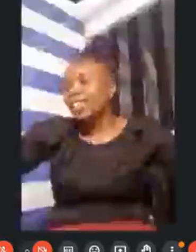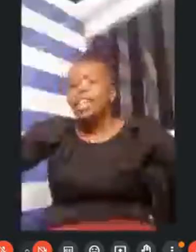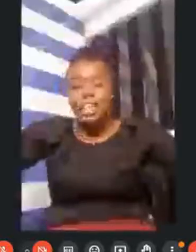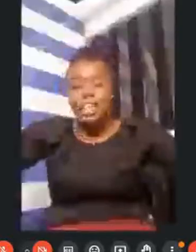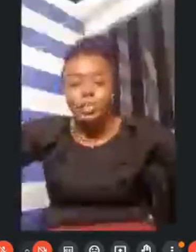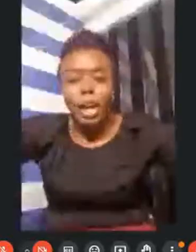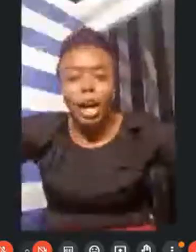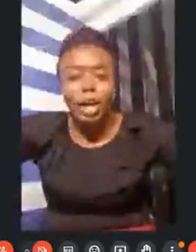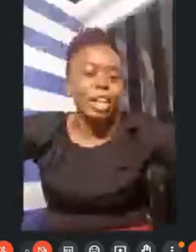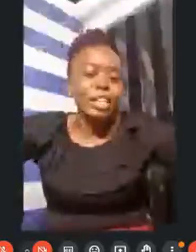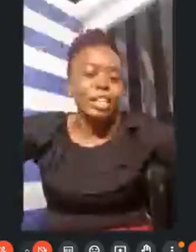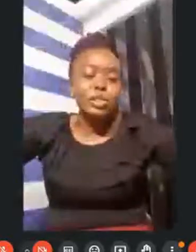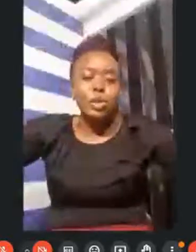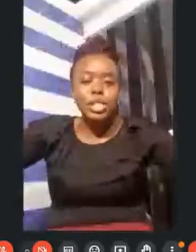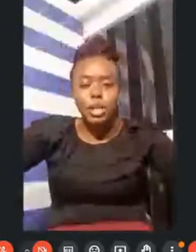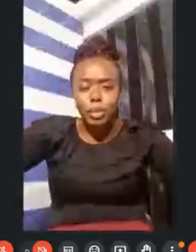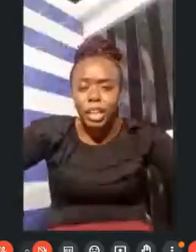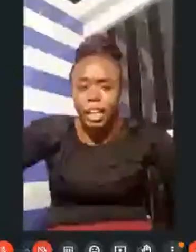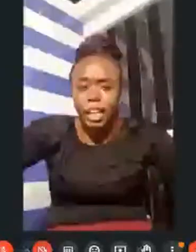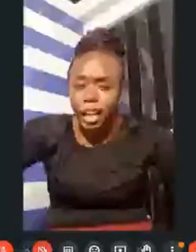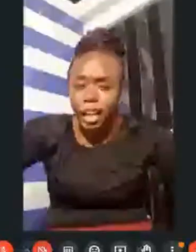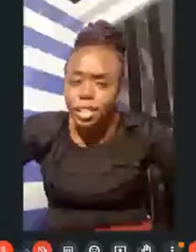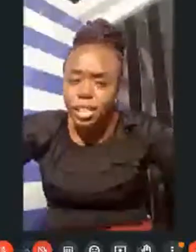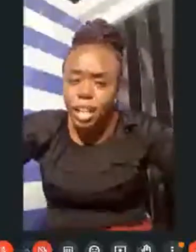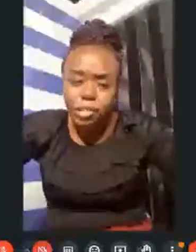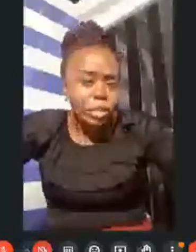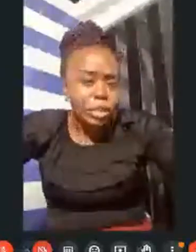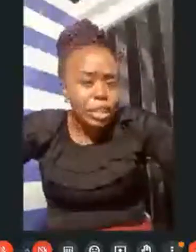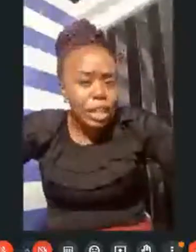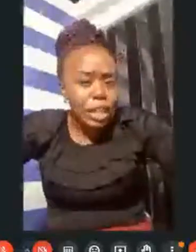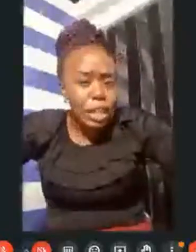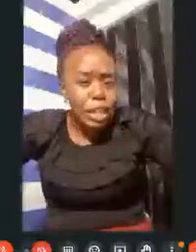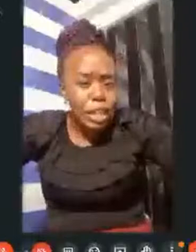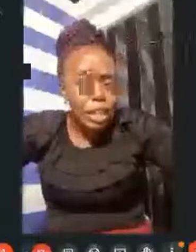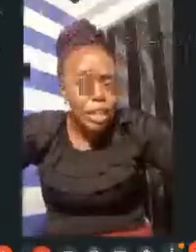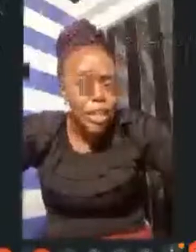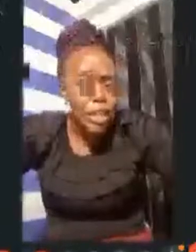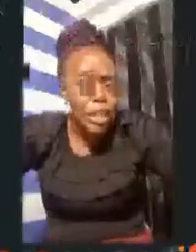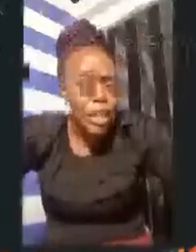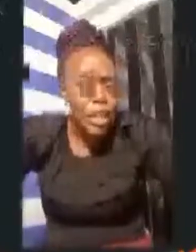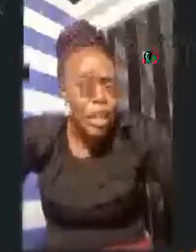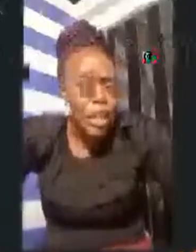in the class, that is my happiness. So somebody else, a volunteer.